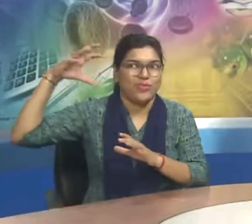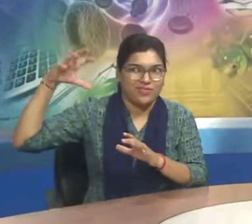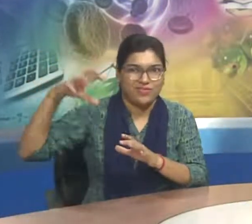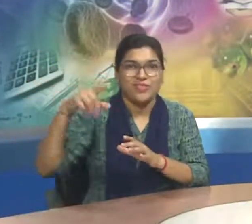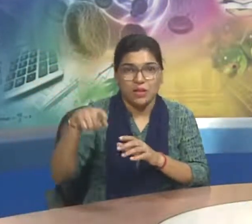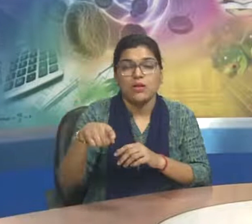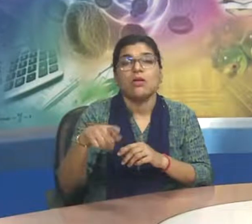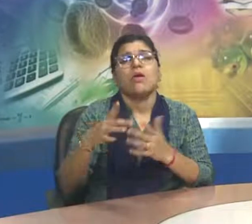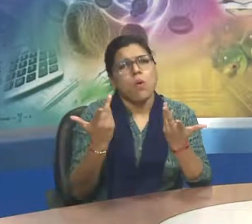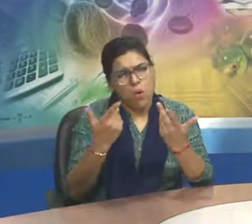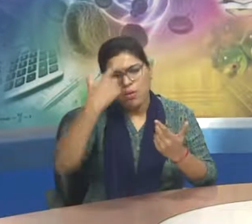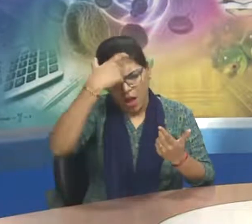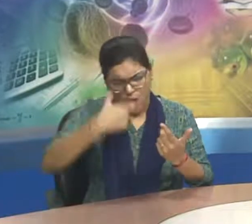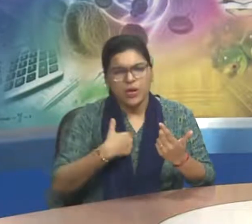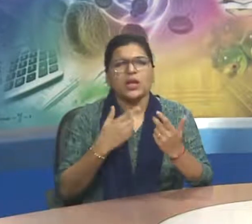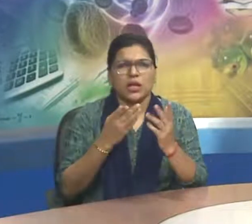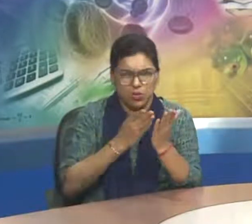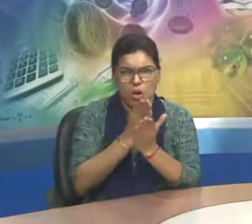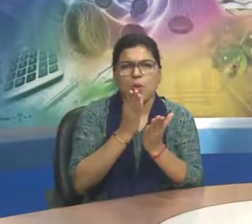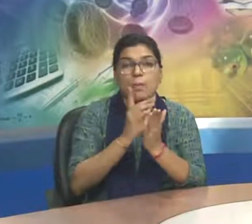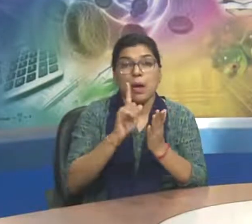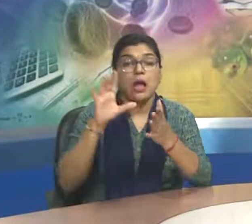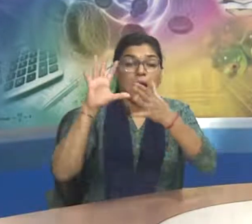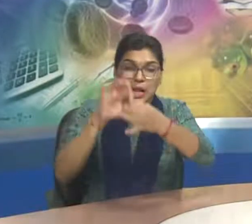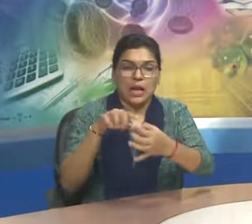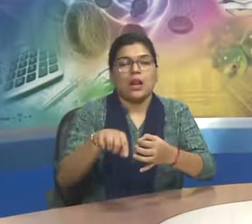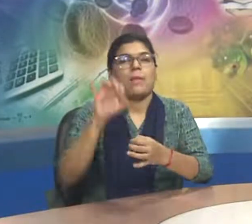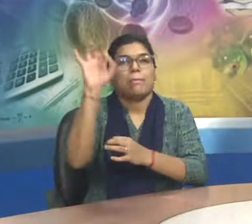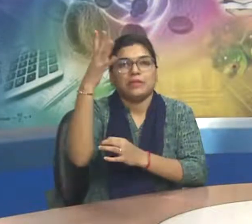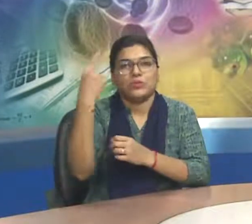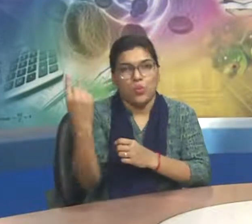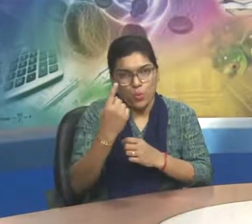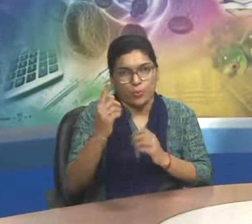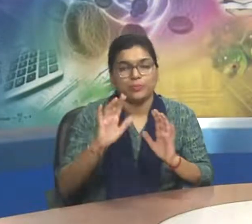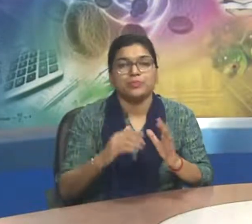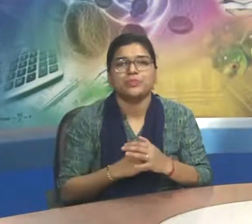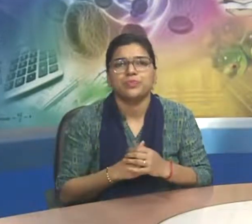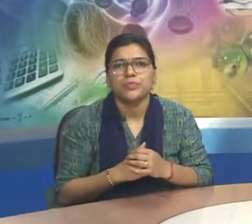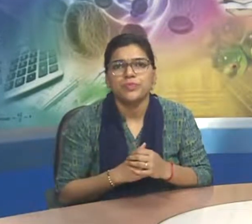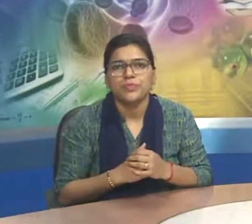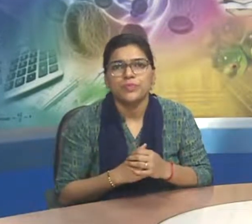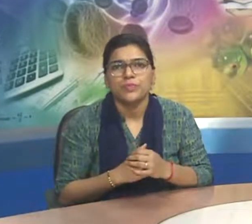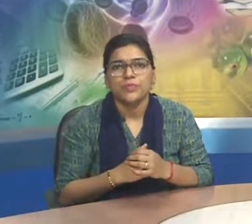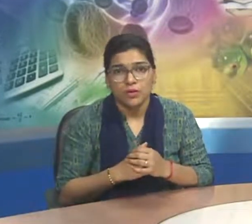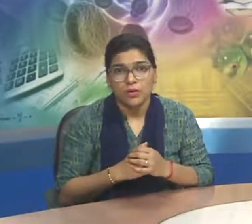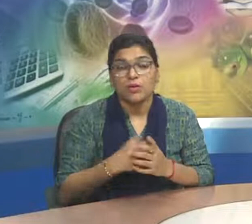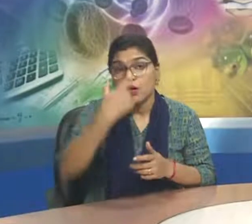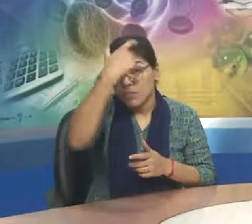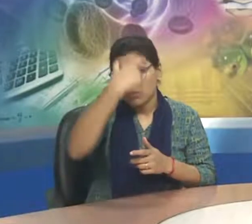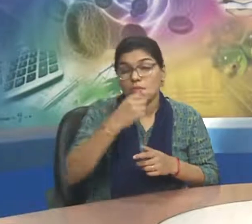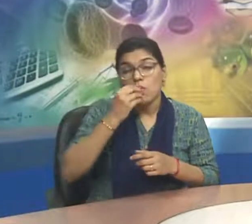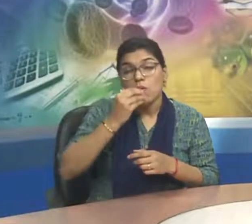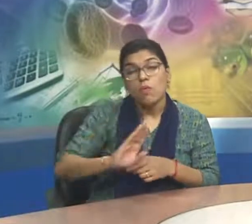solar energy from the sun. We human also use solar energy in different